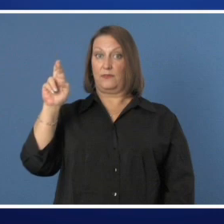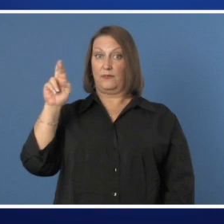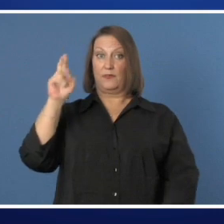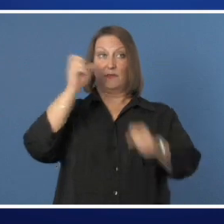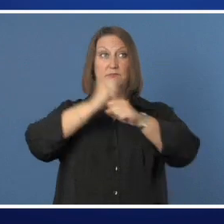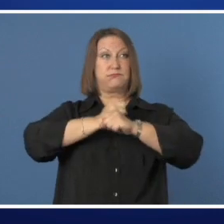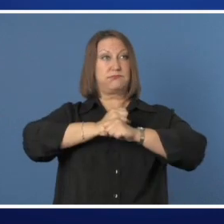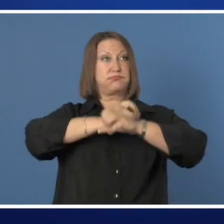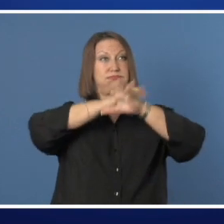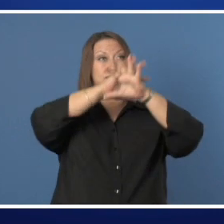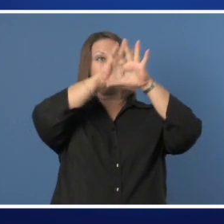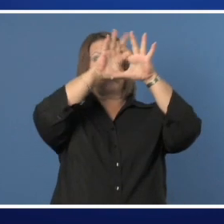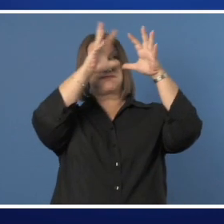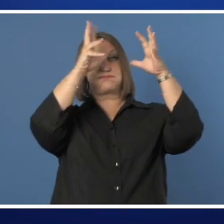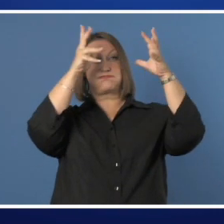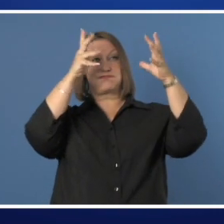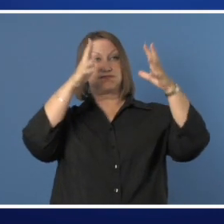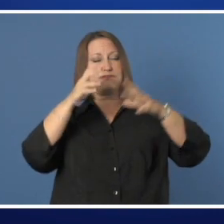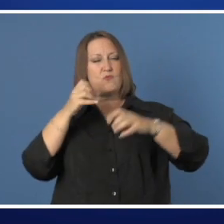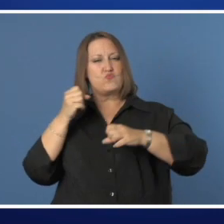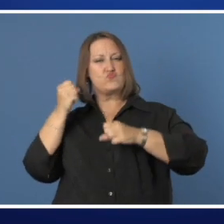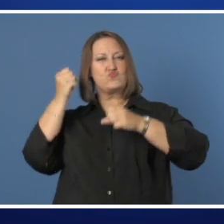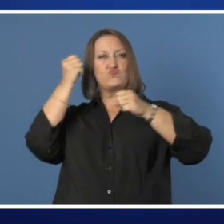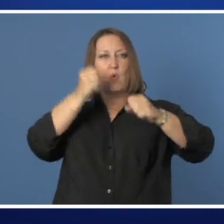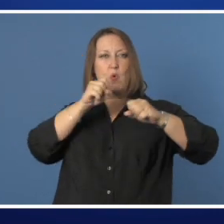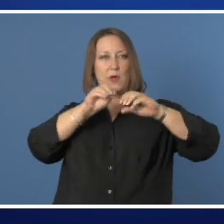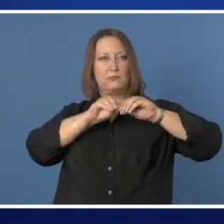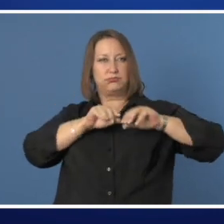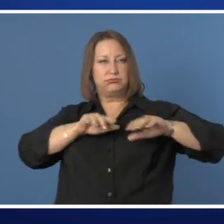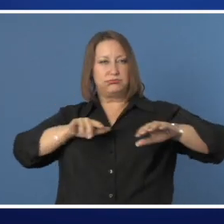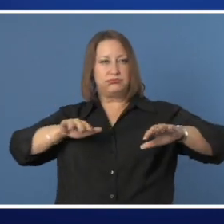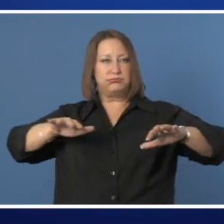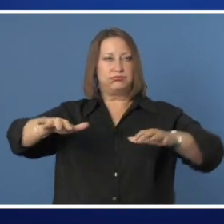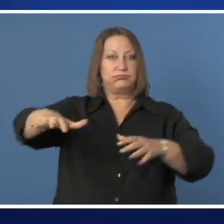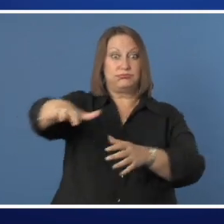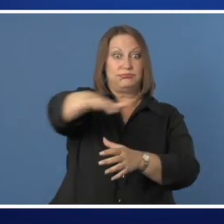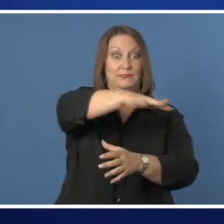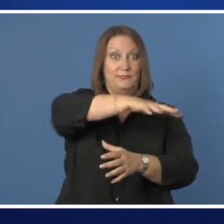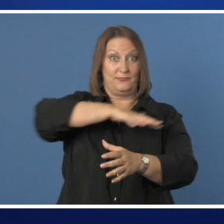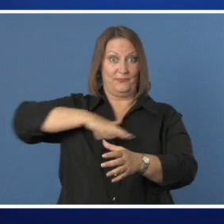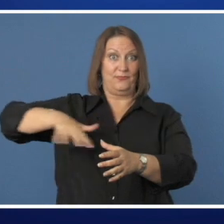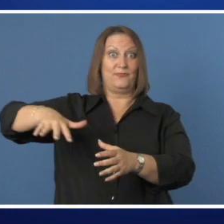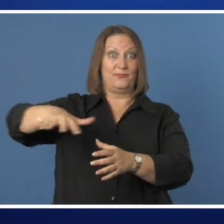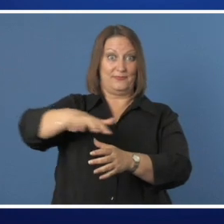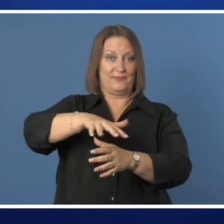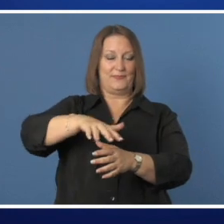The force of the explosion and radioactive contamination will be more localized.